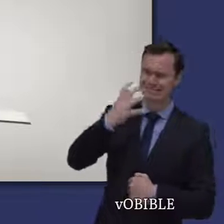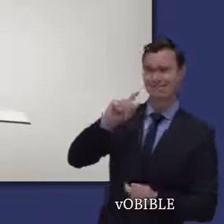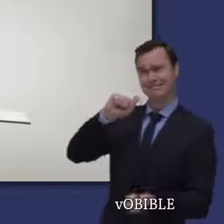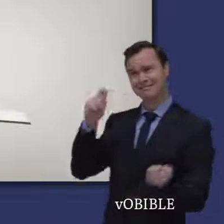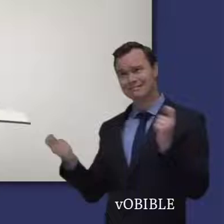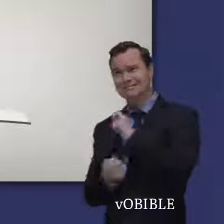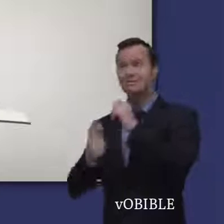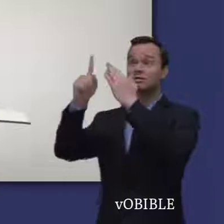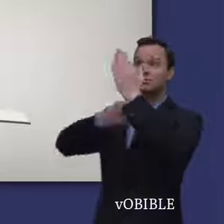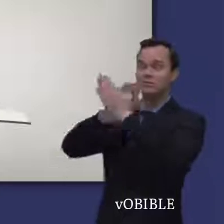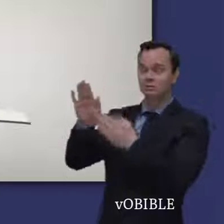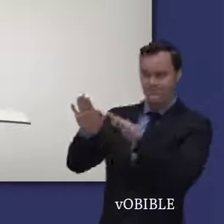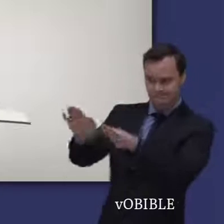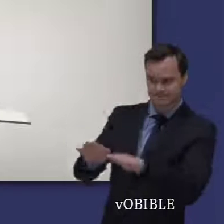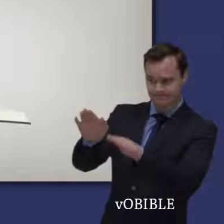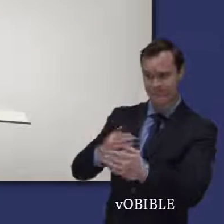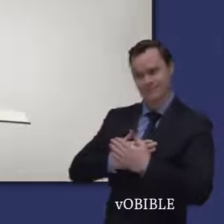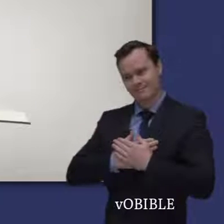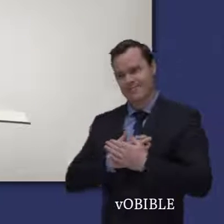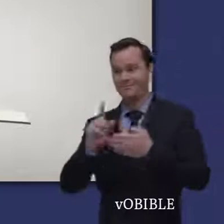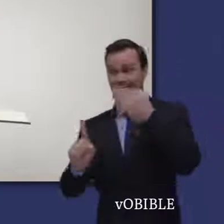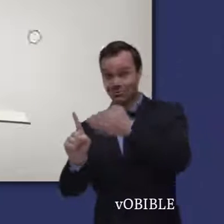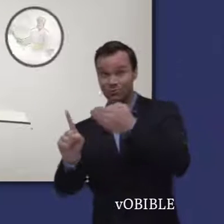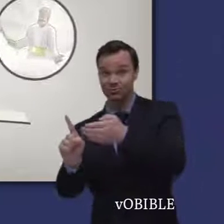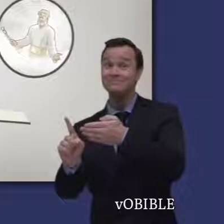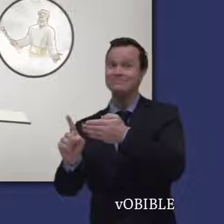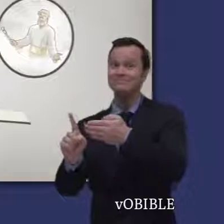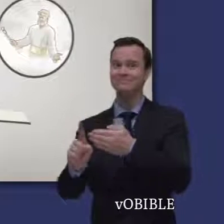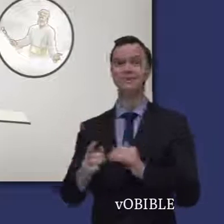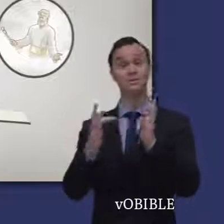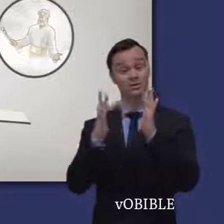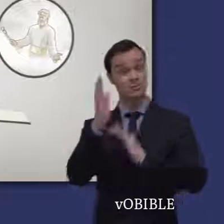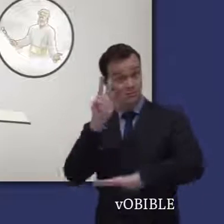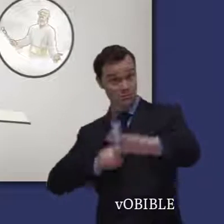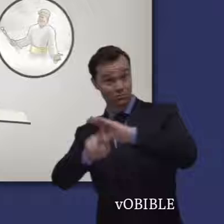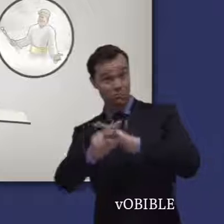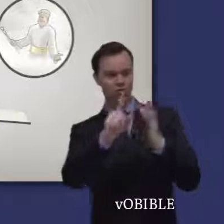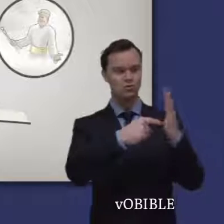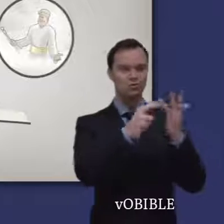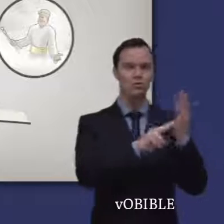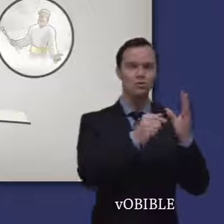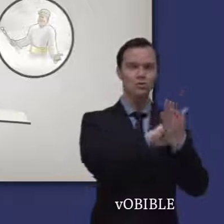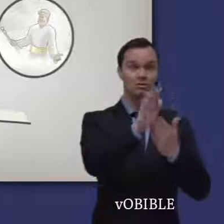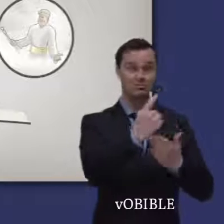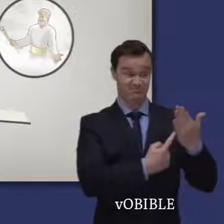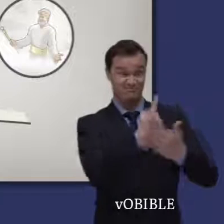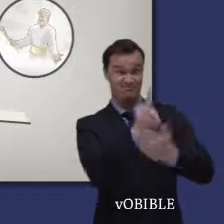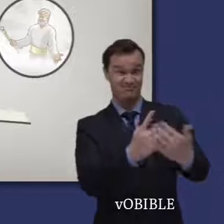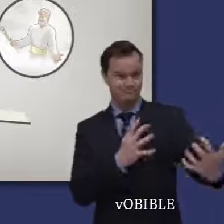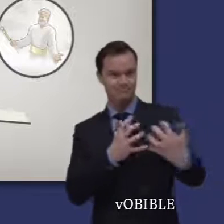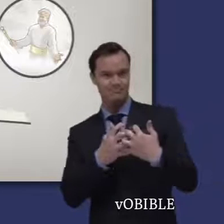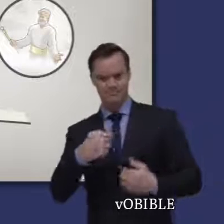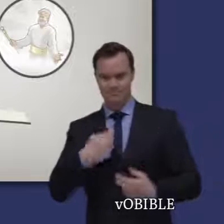displayed loyal love and mercy toward the repentant Ninevites, and how Jesus used Jonah's experience to foretell his